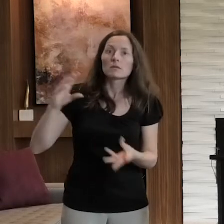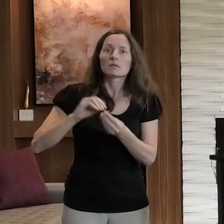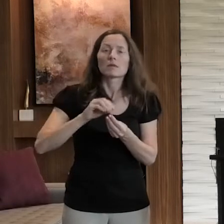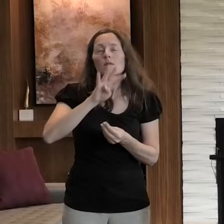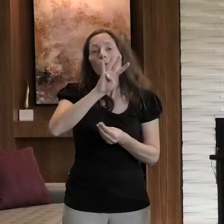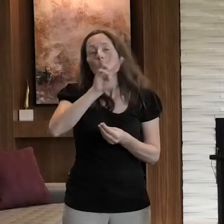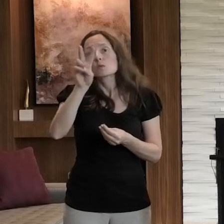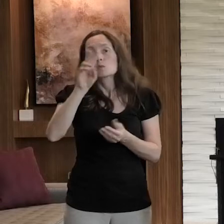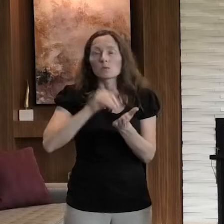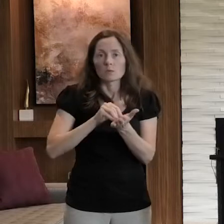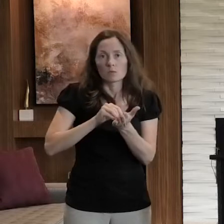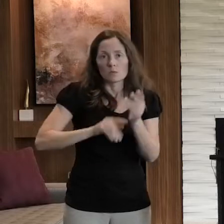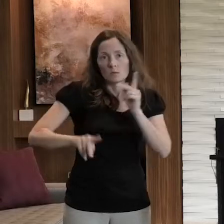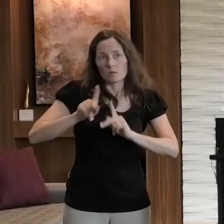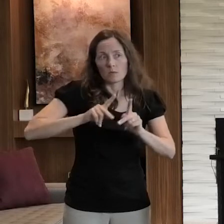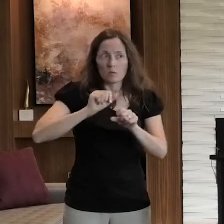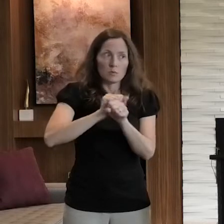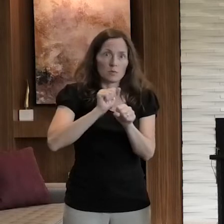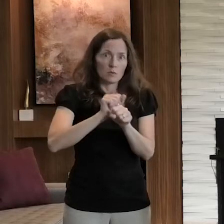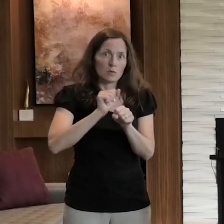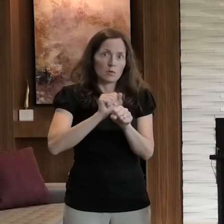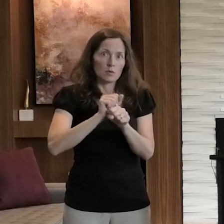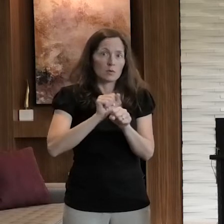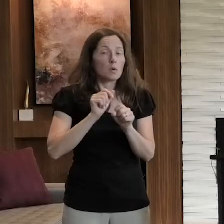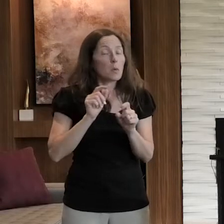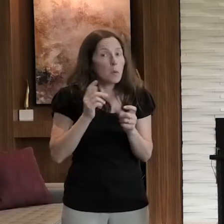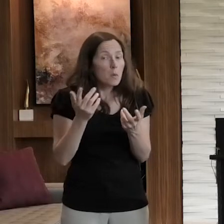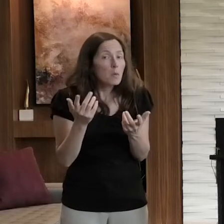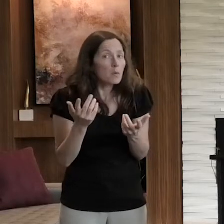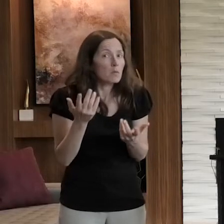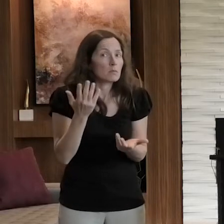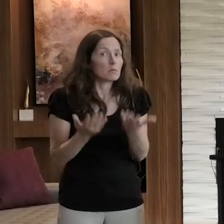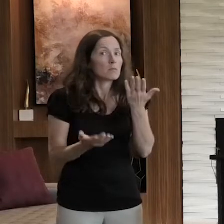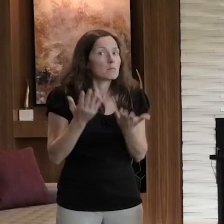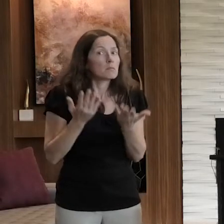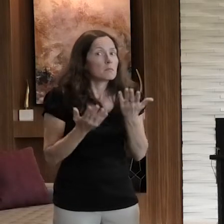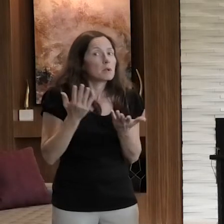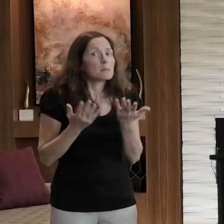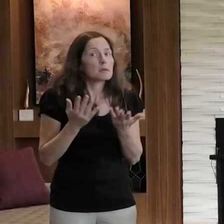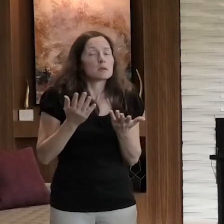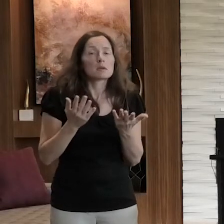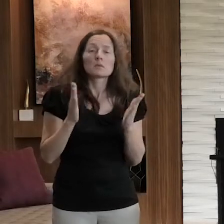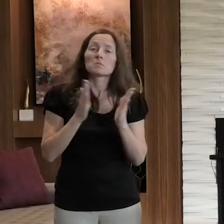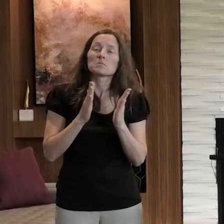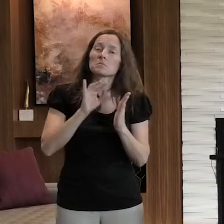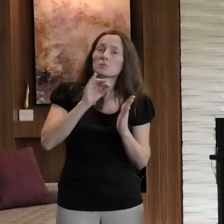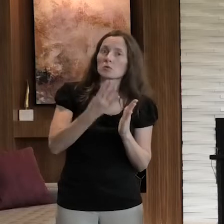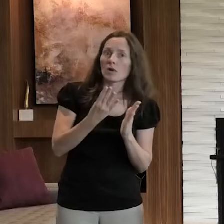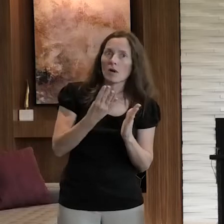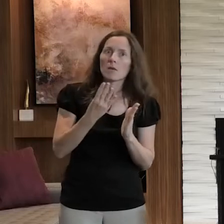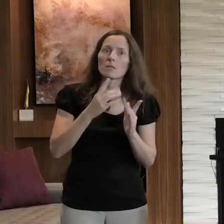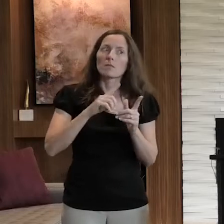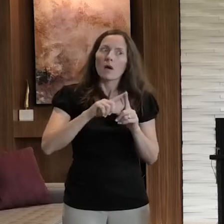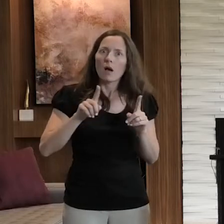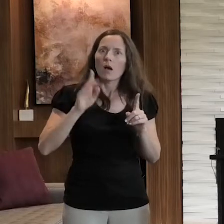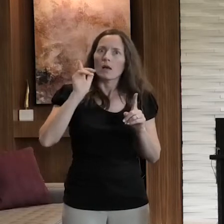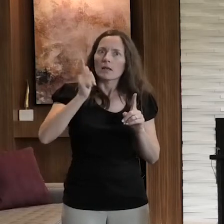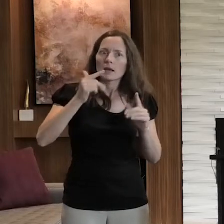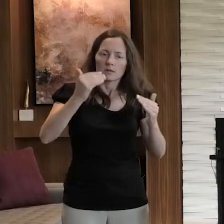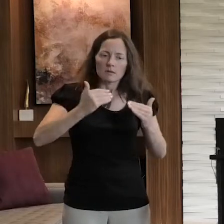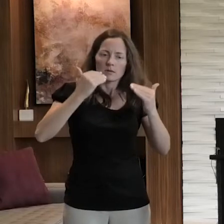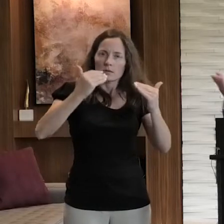stay here, this may be the humble beginning for somebody's career that can be very, truly unlimited in serving across the